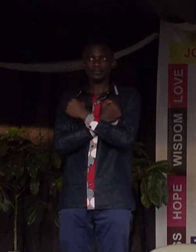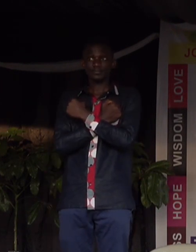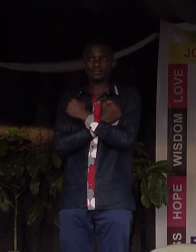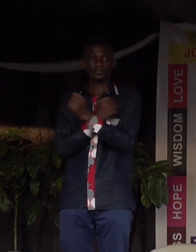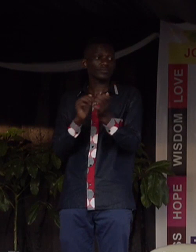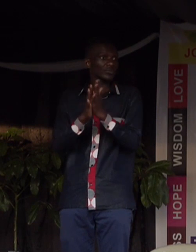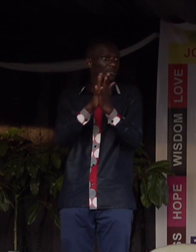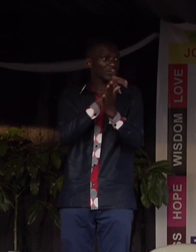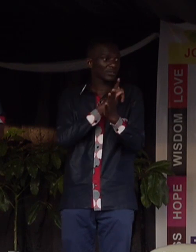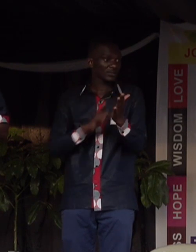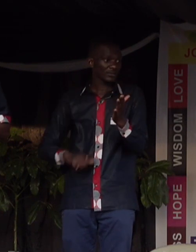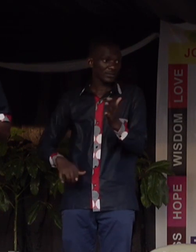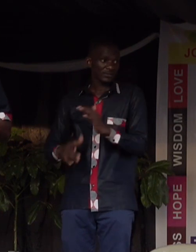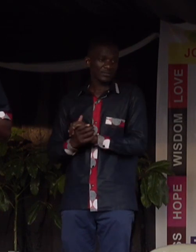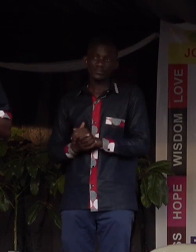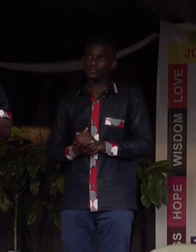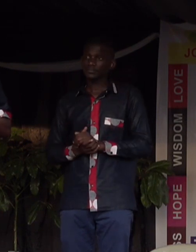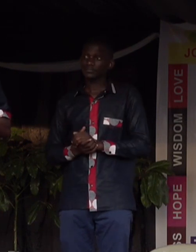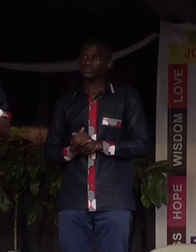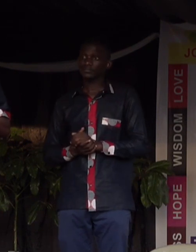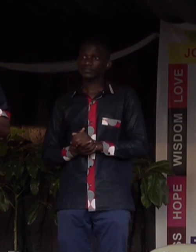Yesu yebaziwe. Mukama yebaziwe.